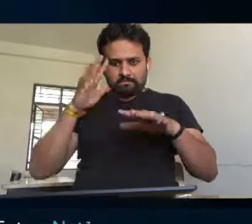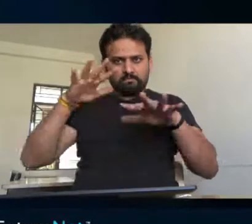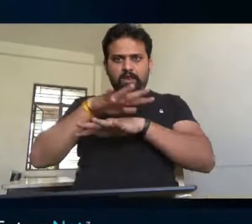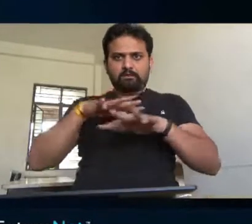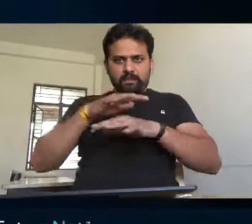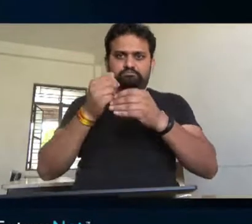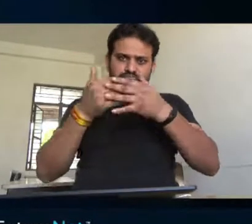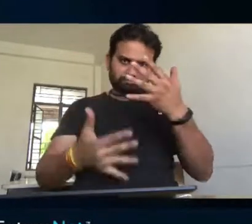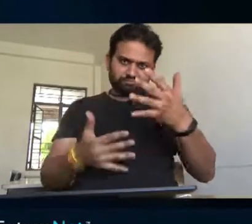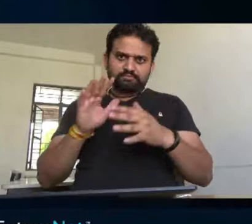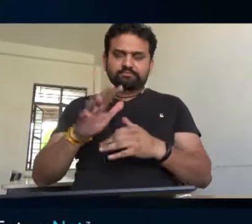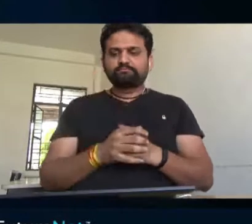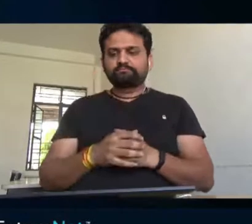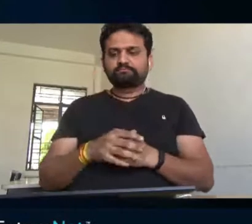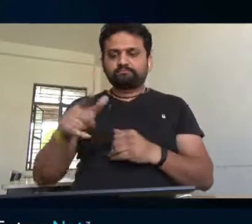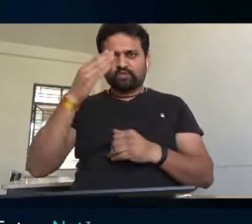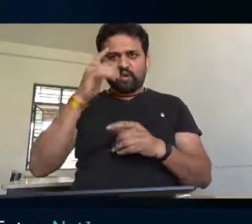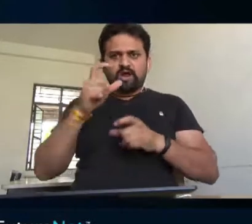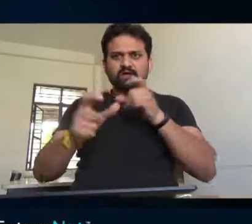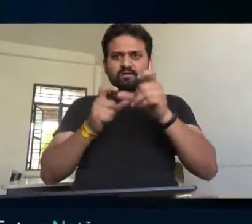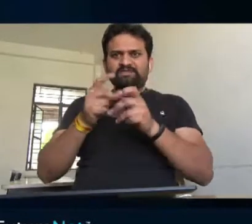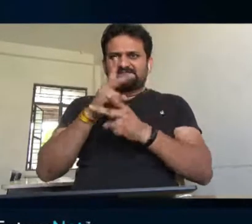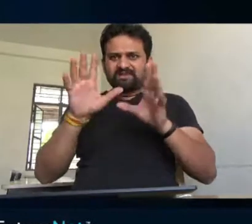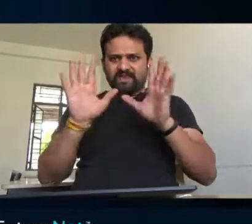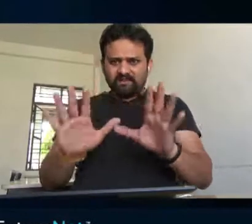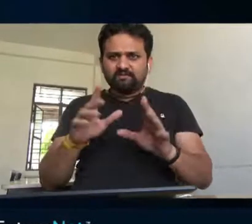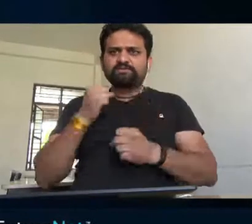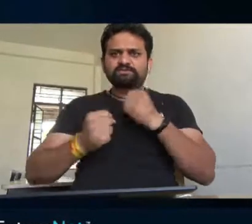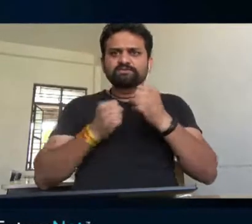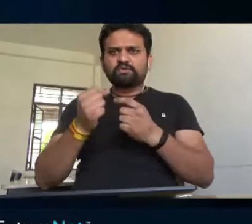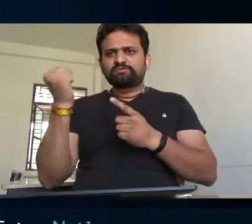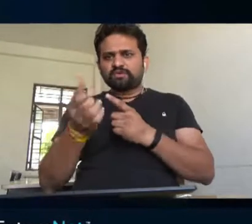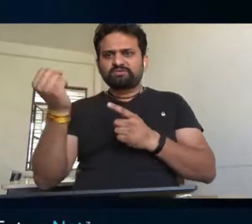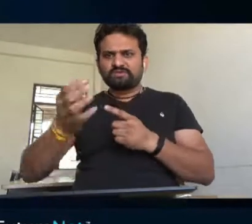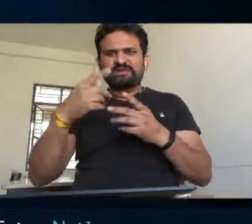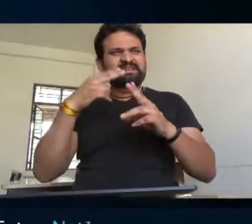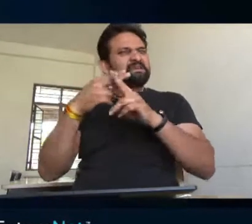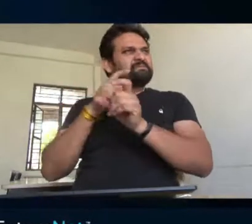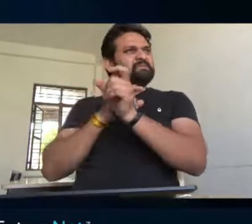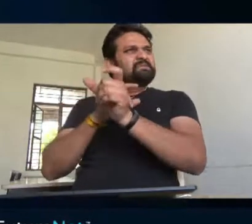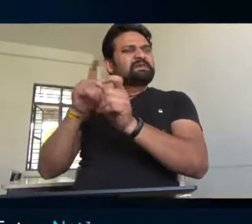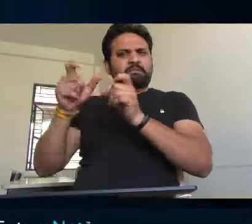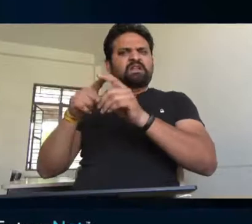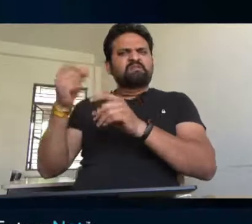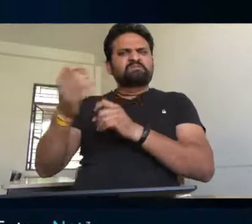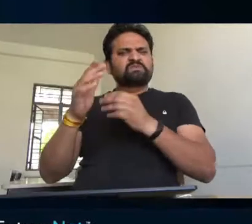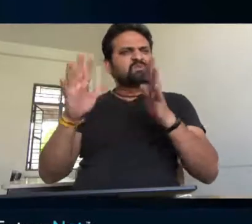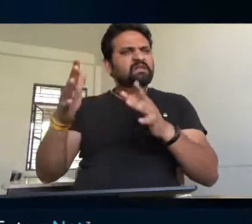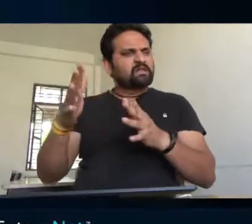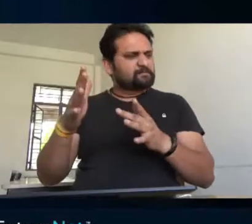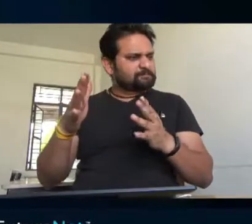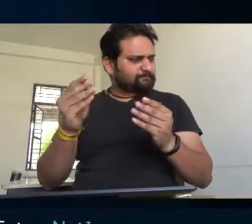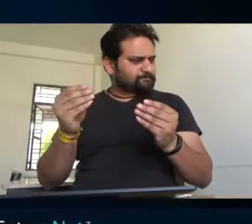can share that information very easy with others, yeah. So sports is a big part of FutureNet, and we have really huge plans for the